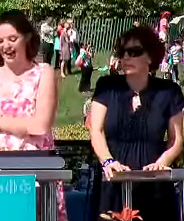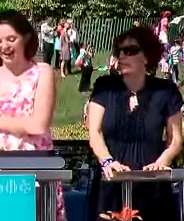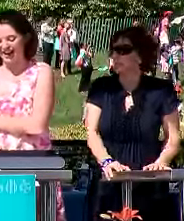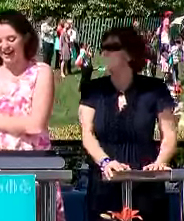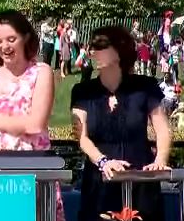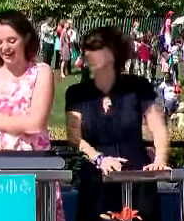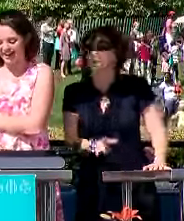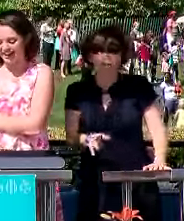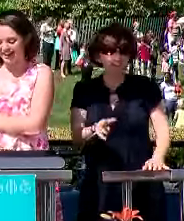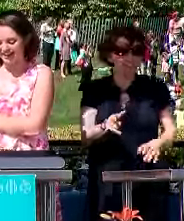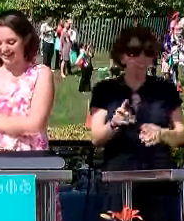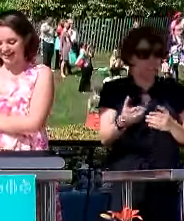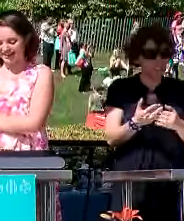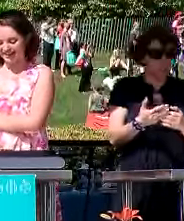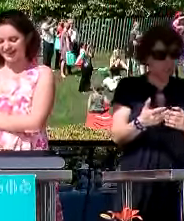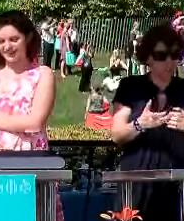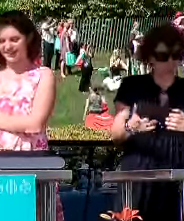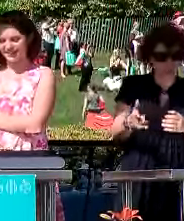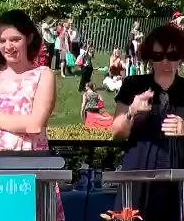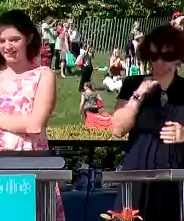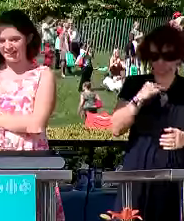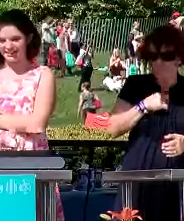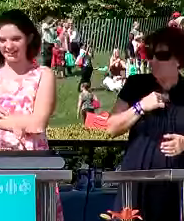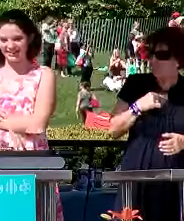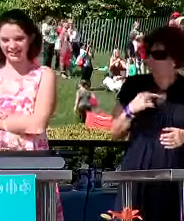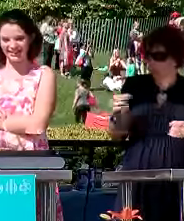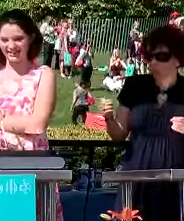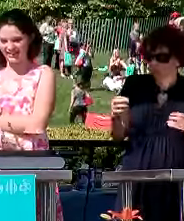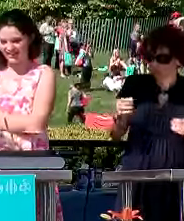easier than a microwave Thanksgiving.